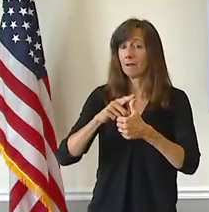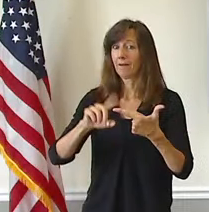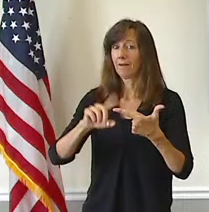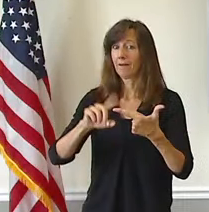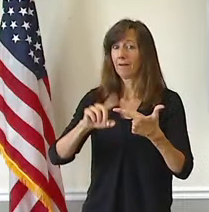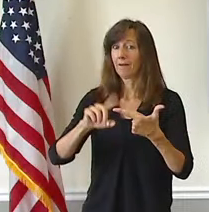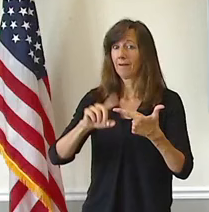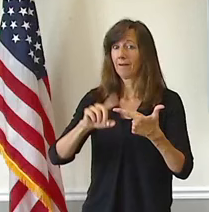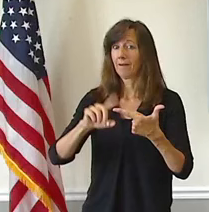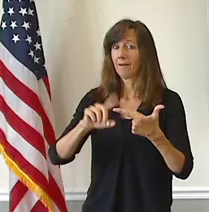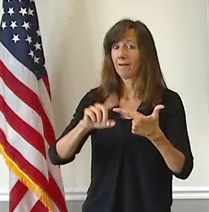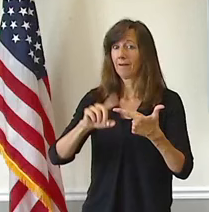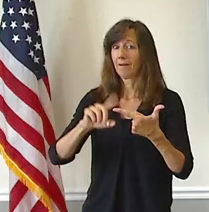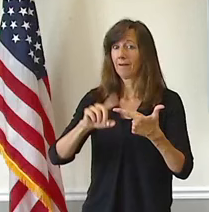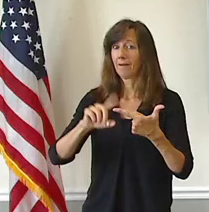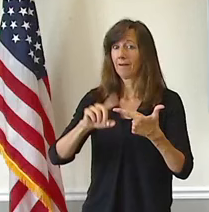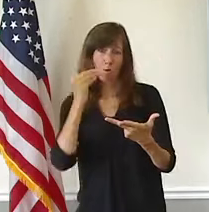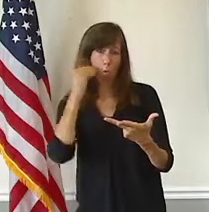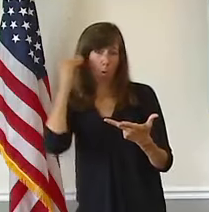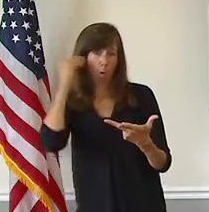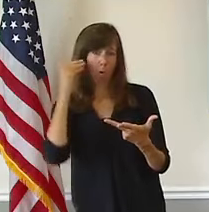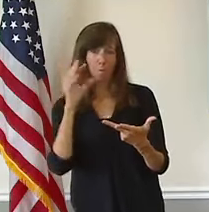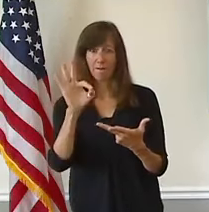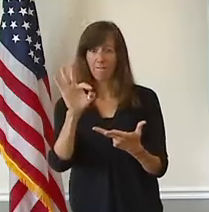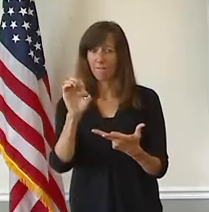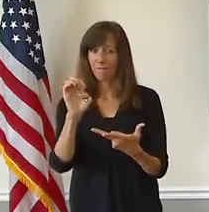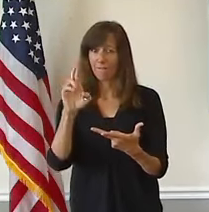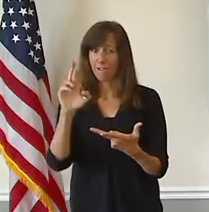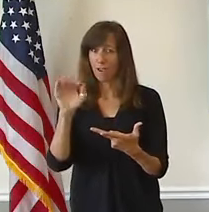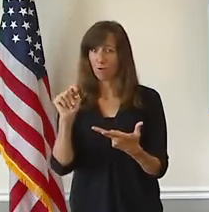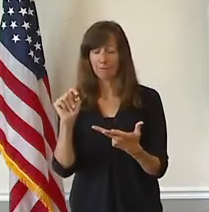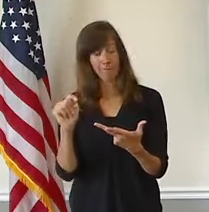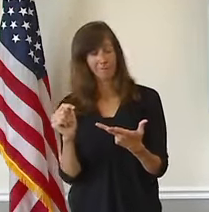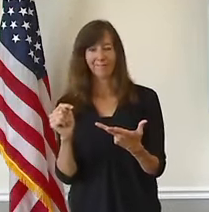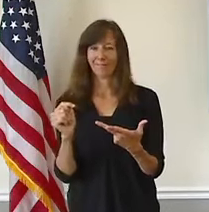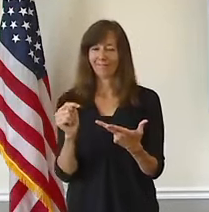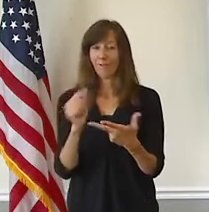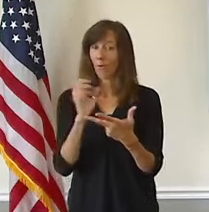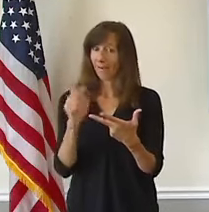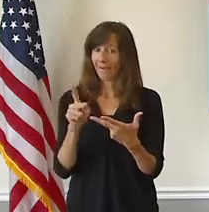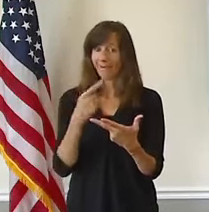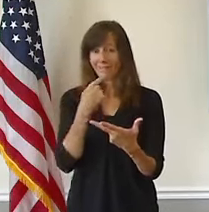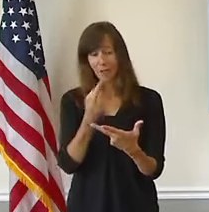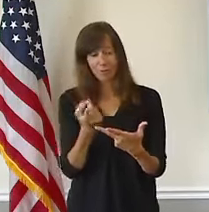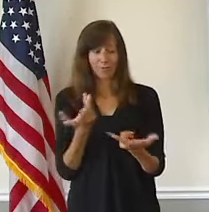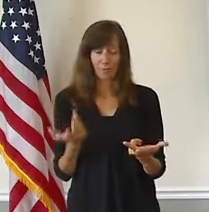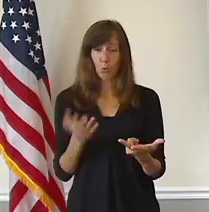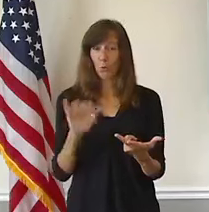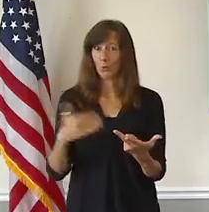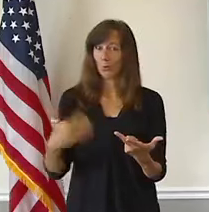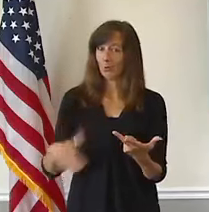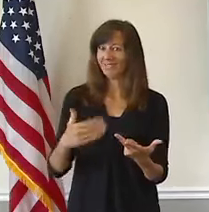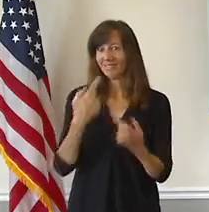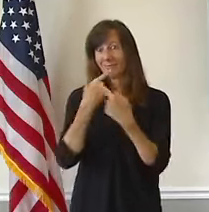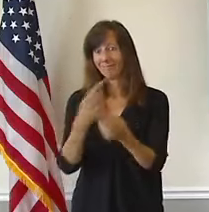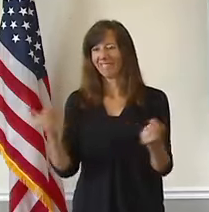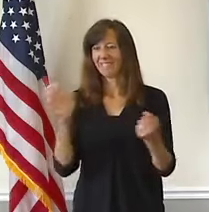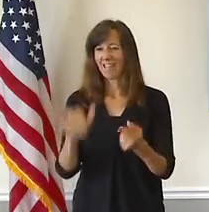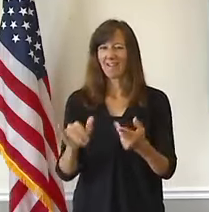tell you, the things that I have gotten to be able to do, we are doing vaccinations for dogs, cats, and domestic